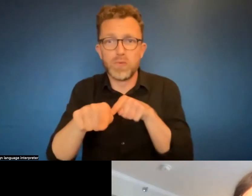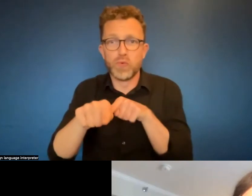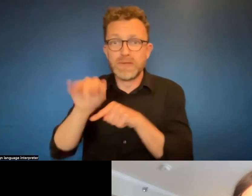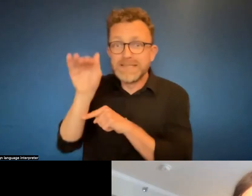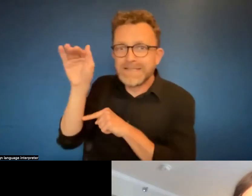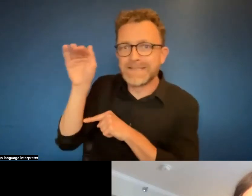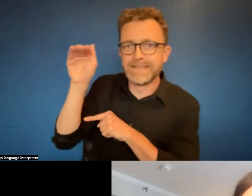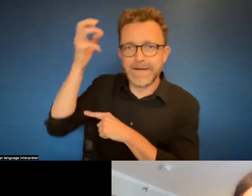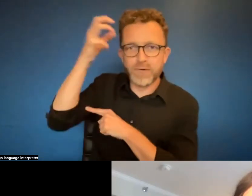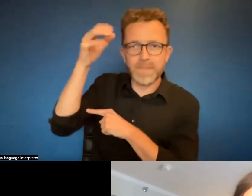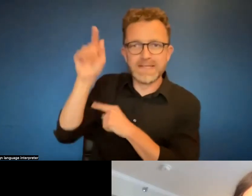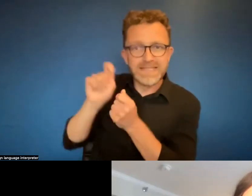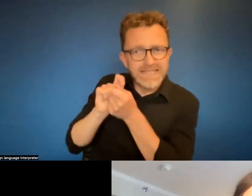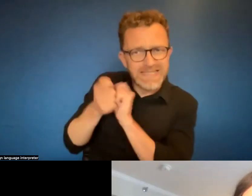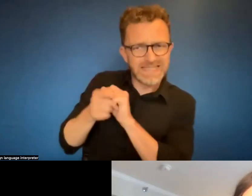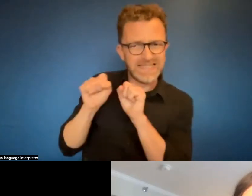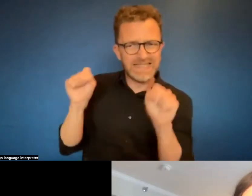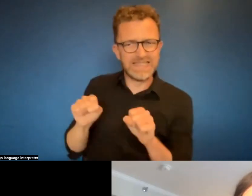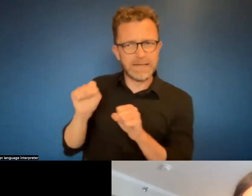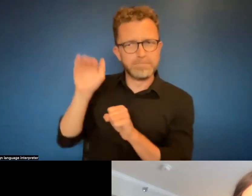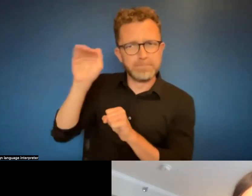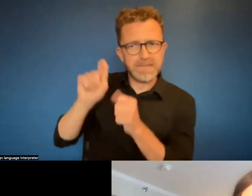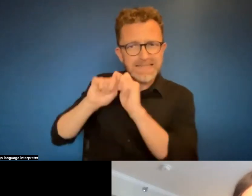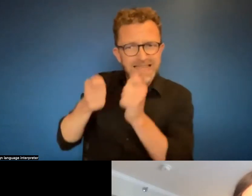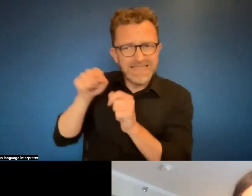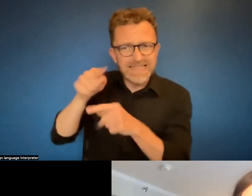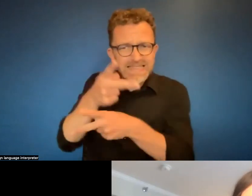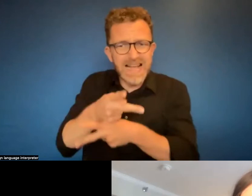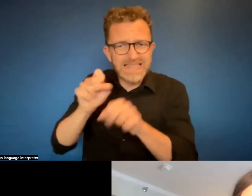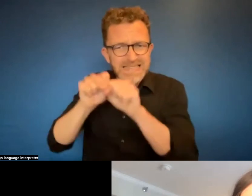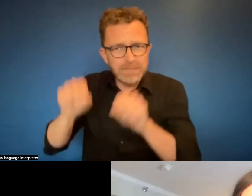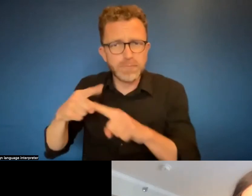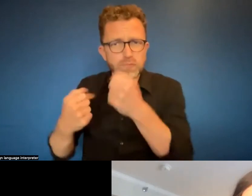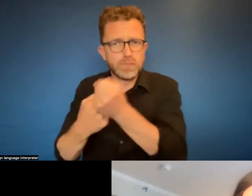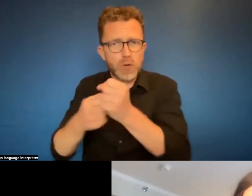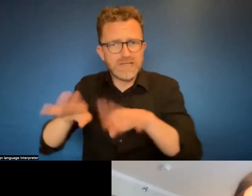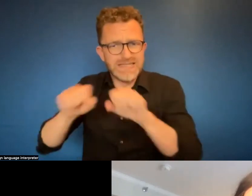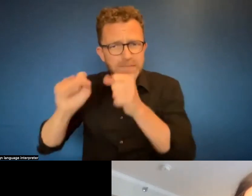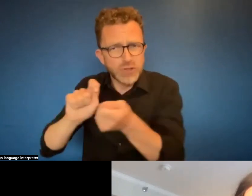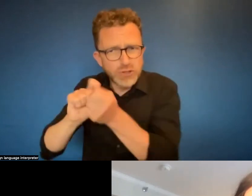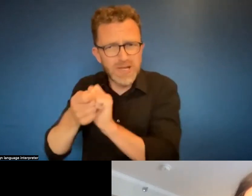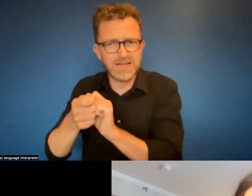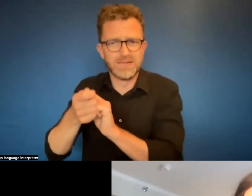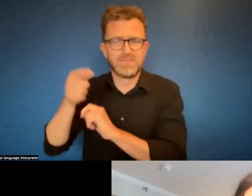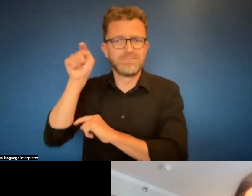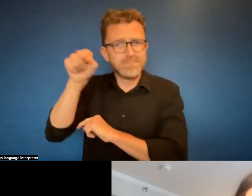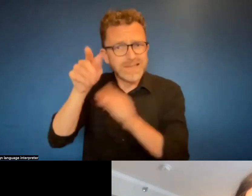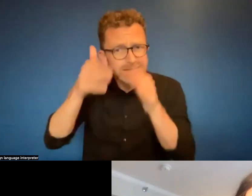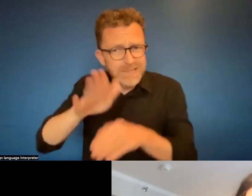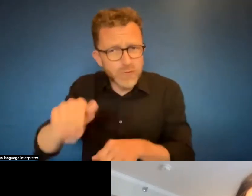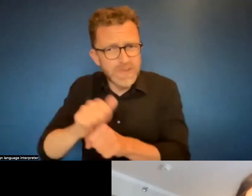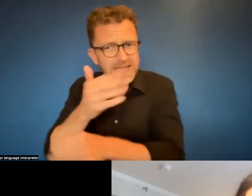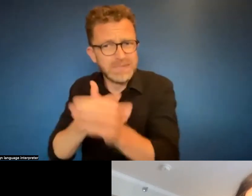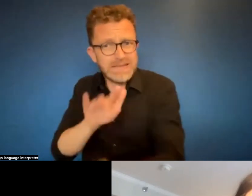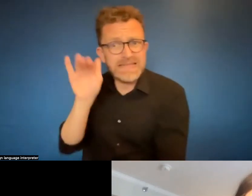you say, even we've seen this, our organization has seen this in Sweden, where we had a very strong children's